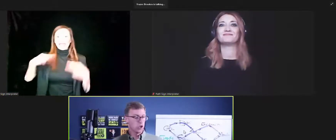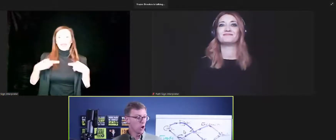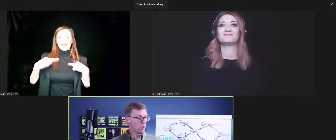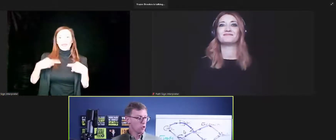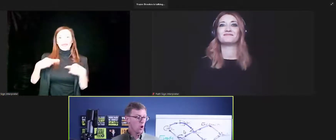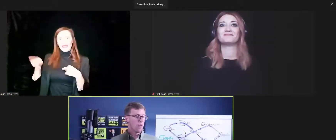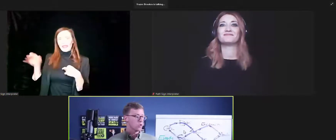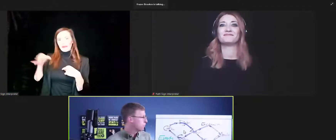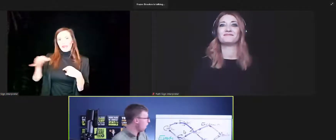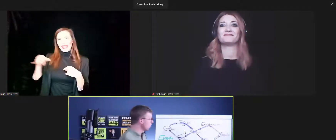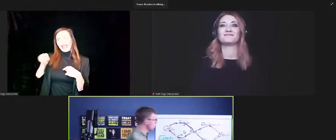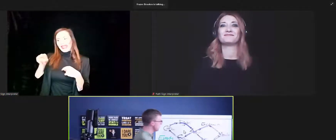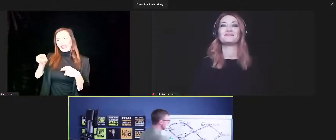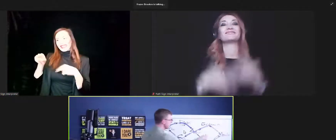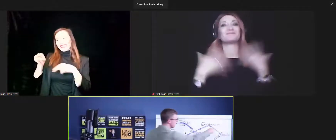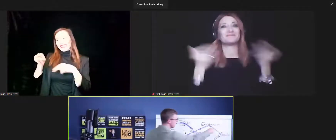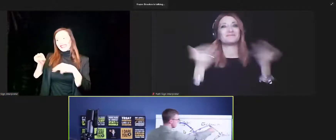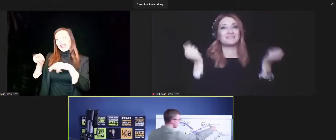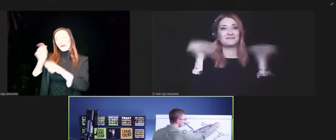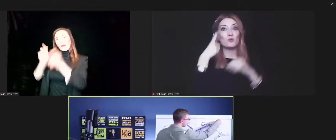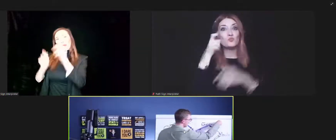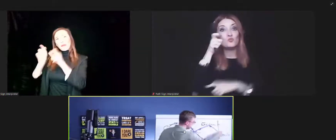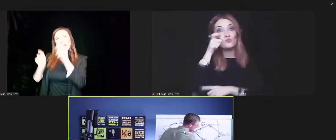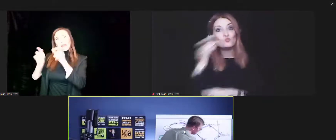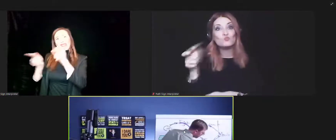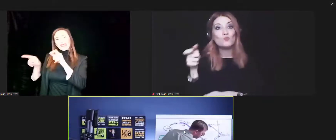So much so there was a road